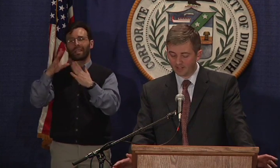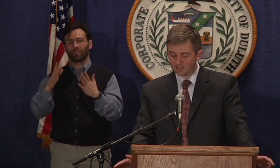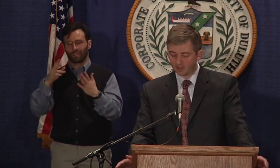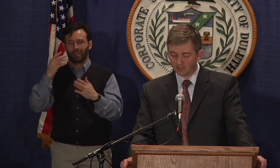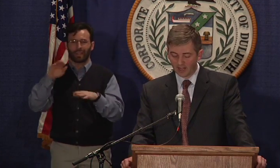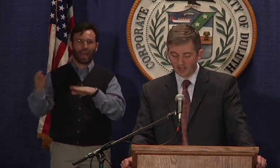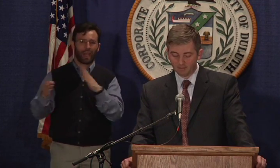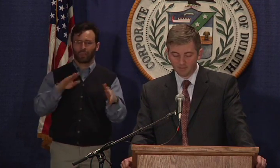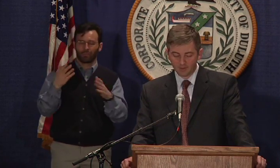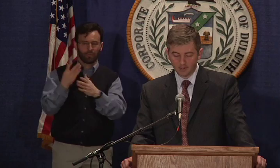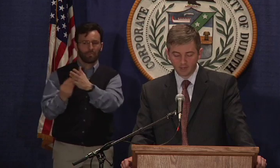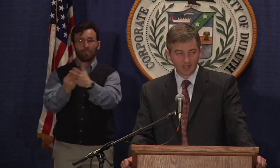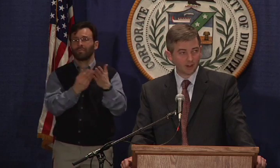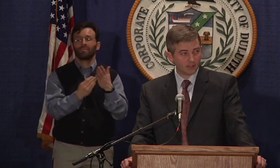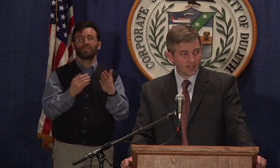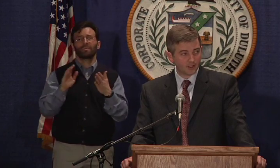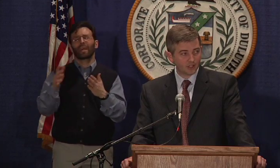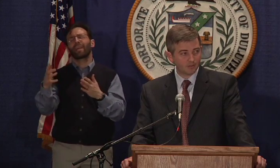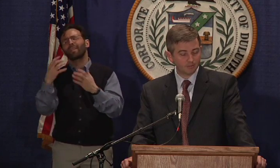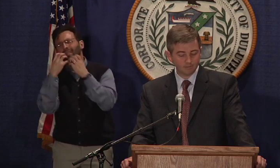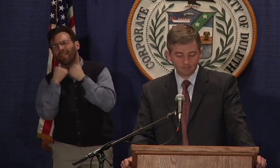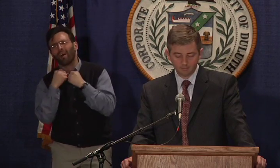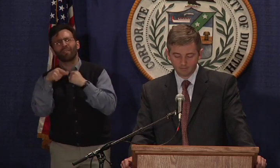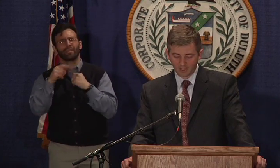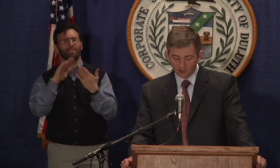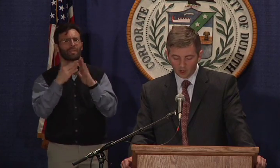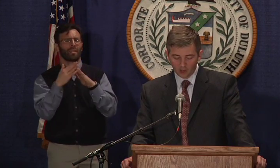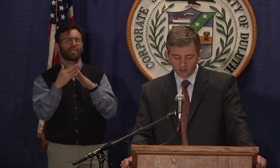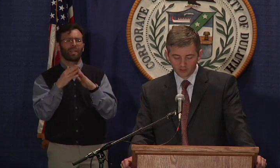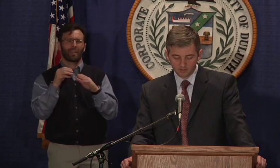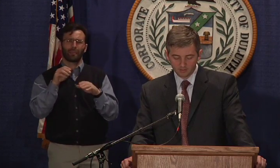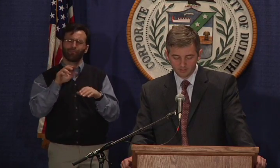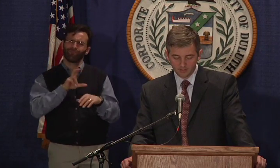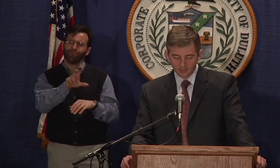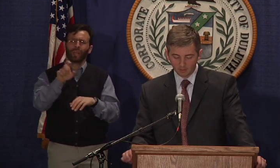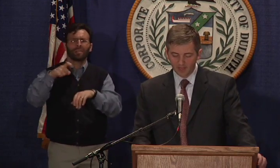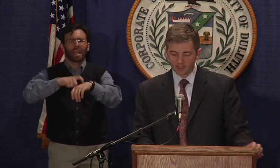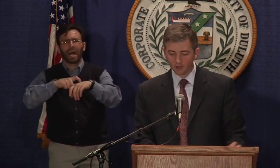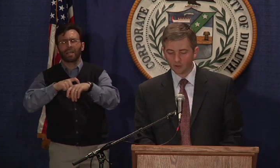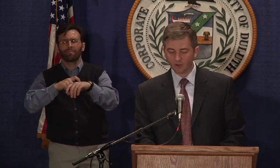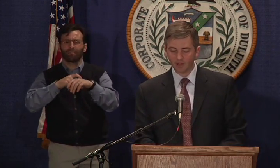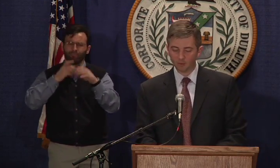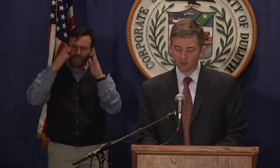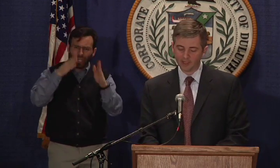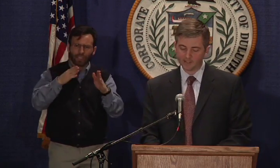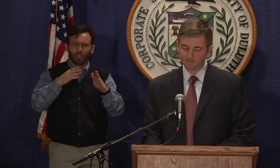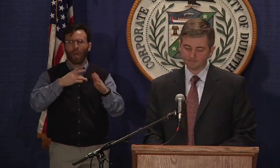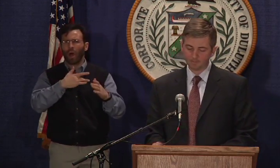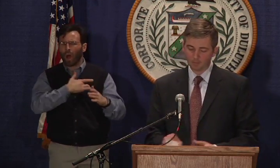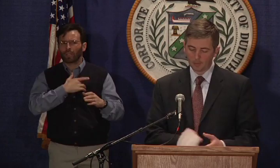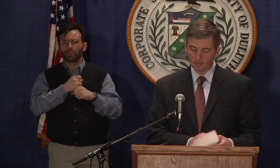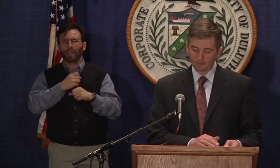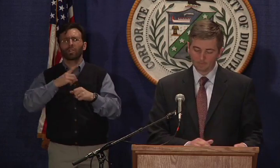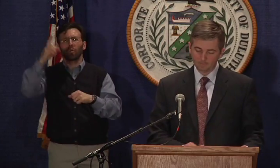They invested their time and their attention and their hearts to making Duluth a better